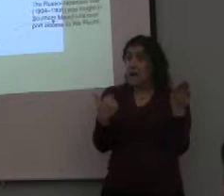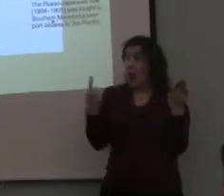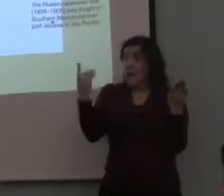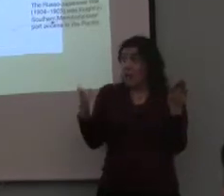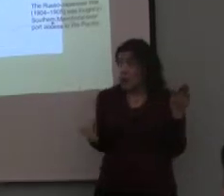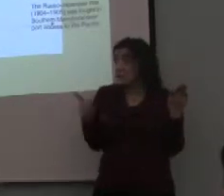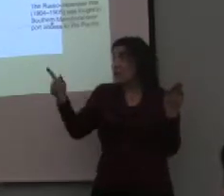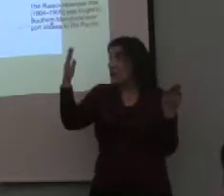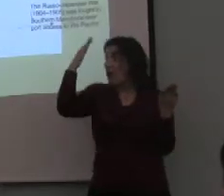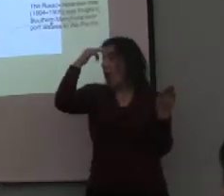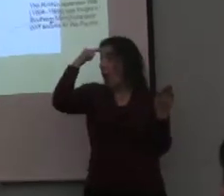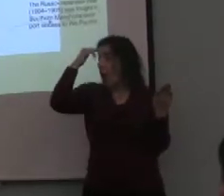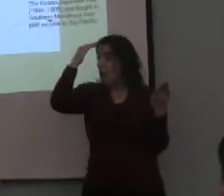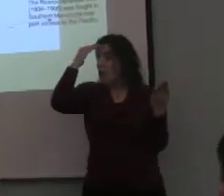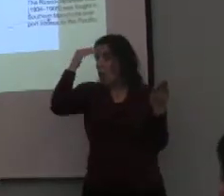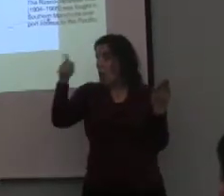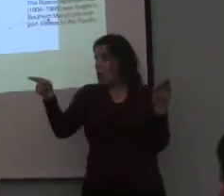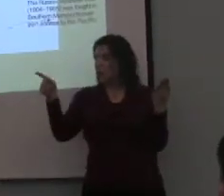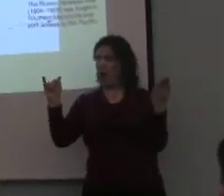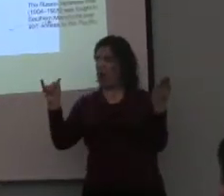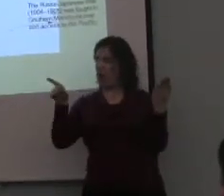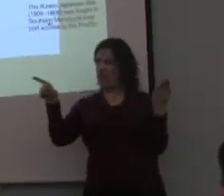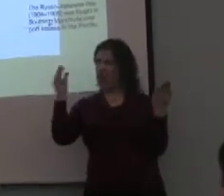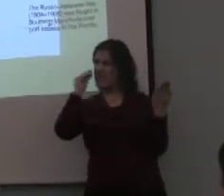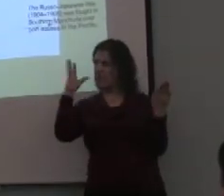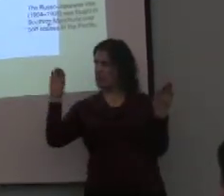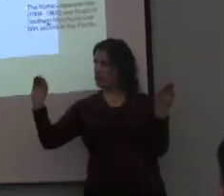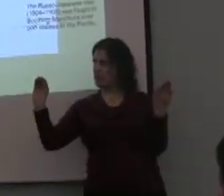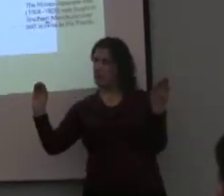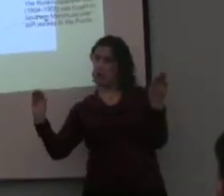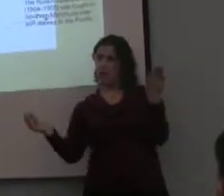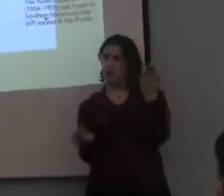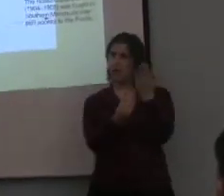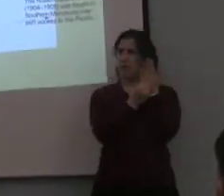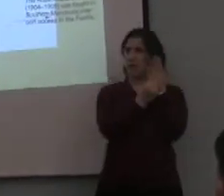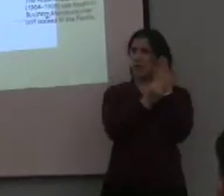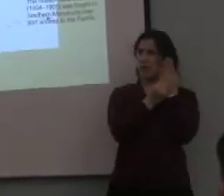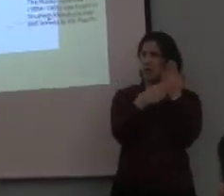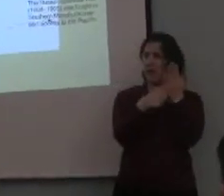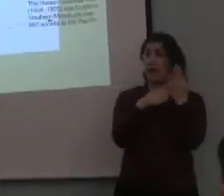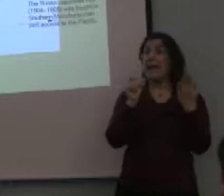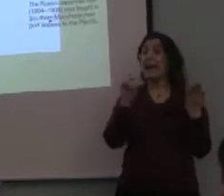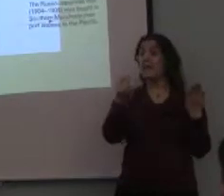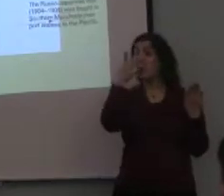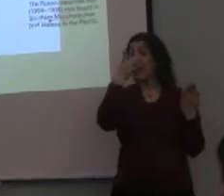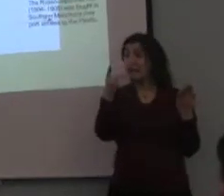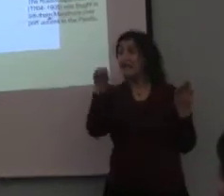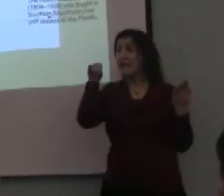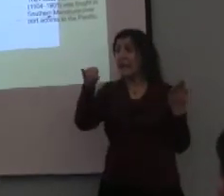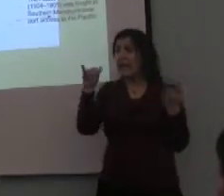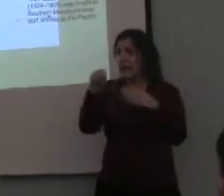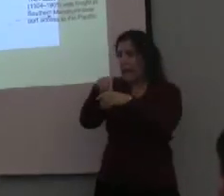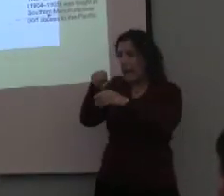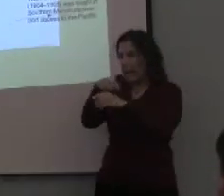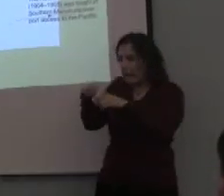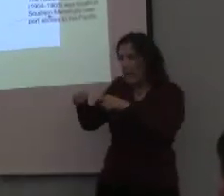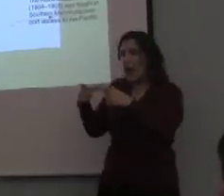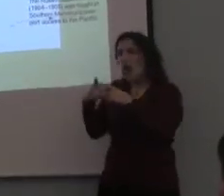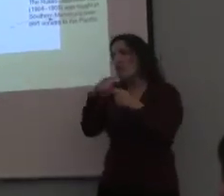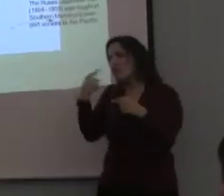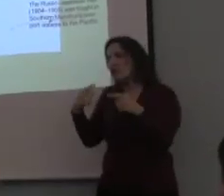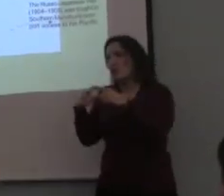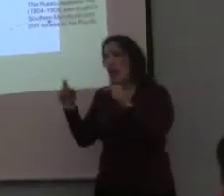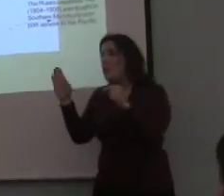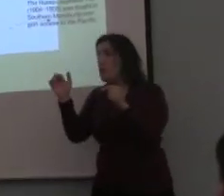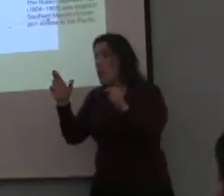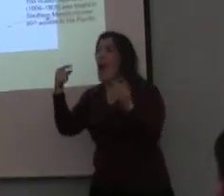human thought about this and realized, hey, this book is relevant if you're interested in the Russo-Japanese